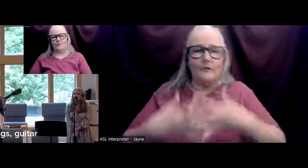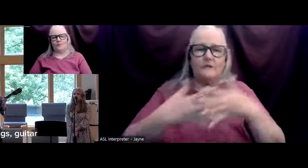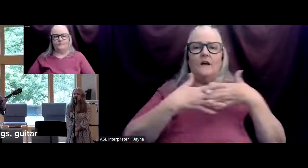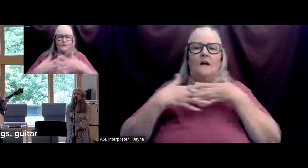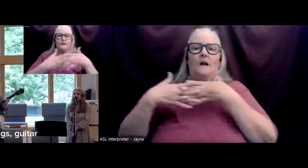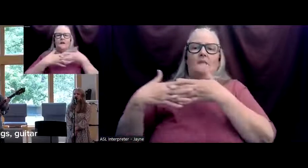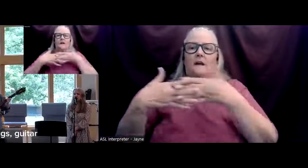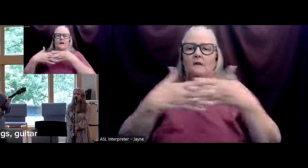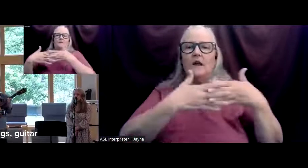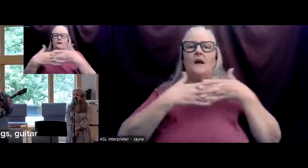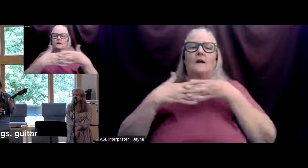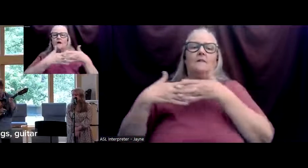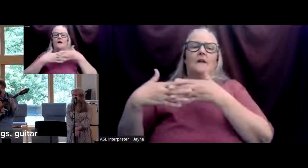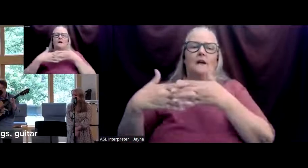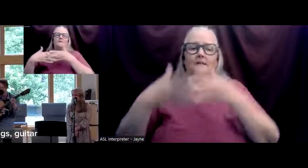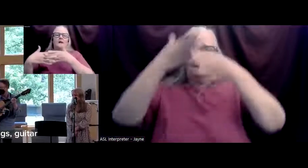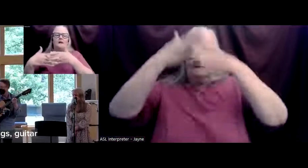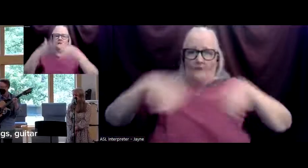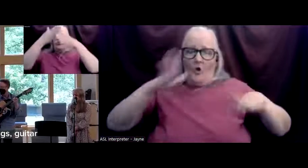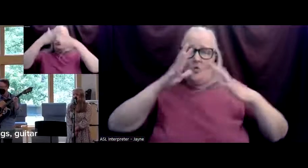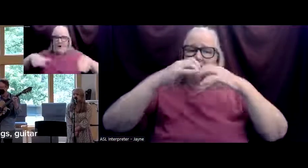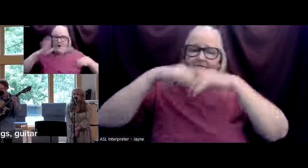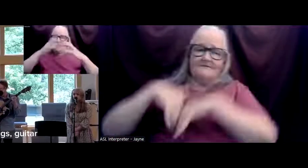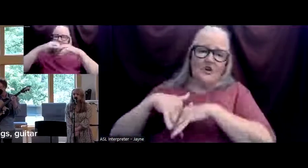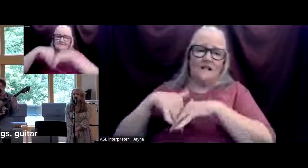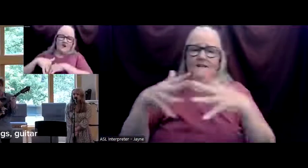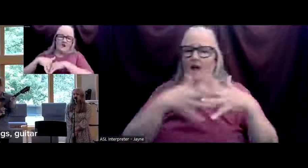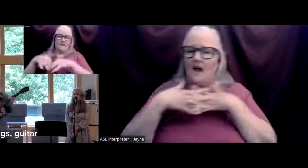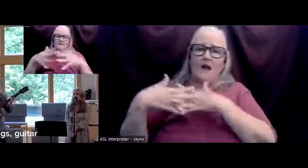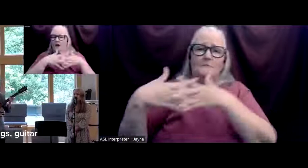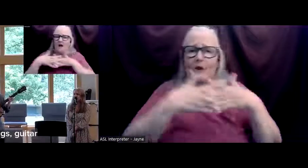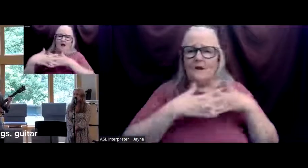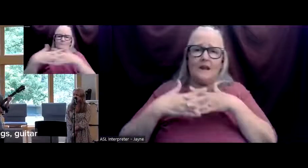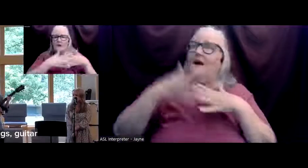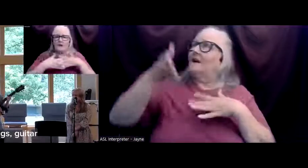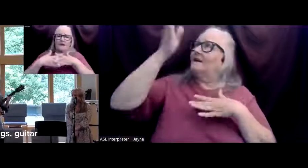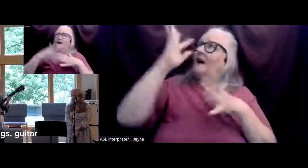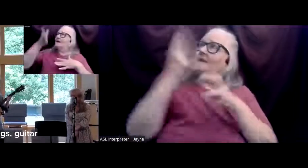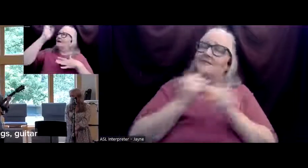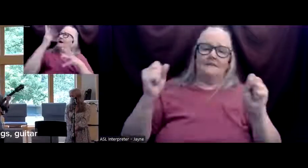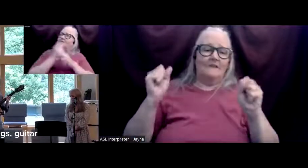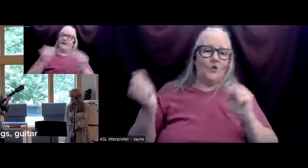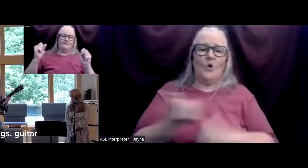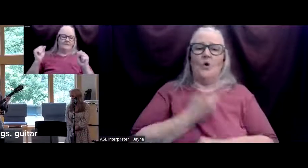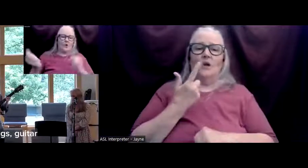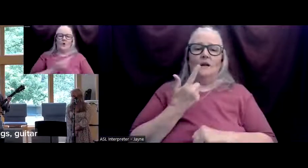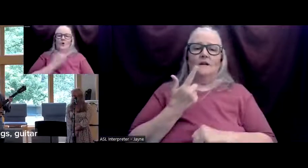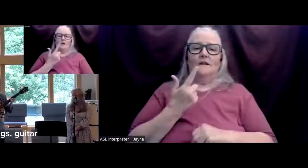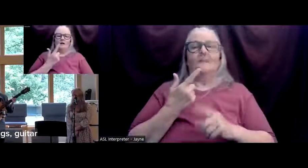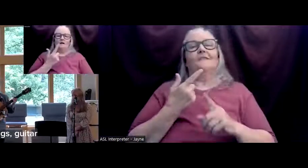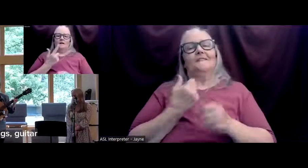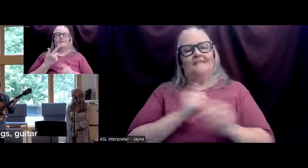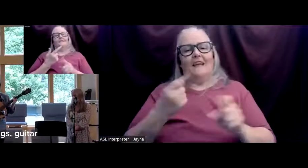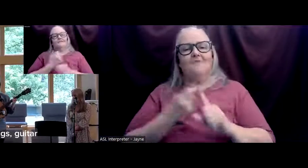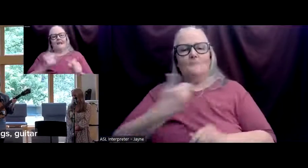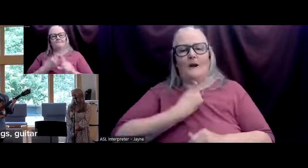America, America, divided we fall. America, America, God save us all from ourselves